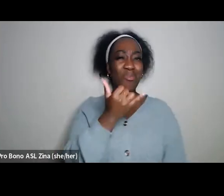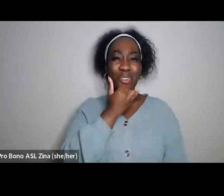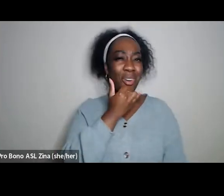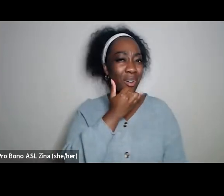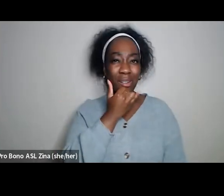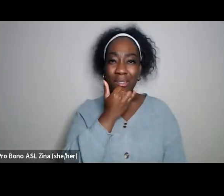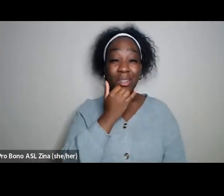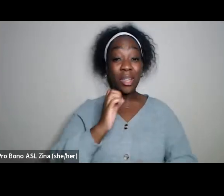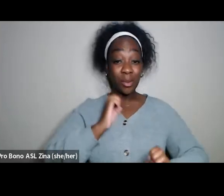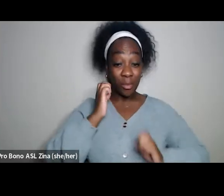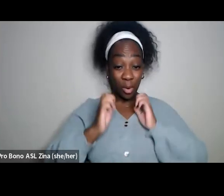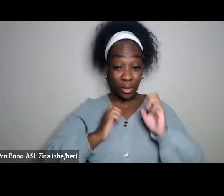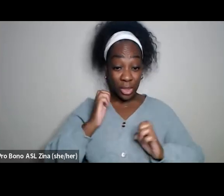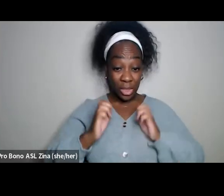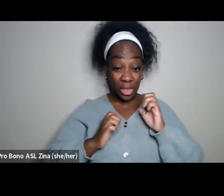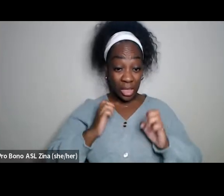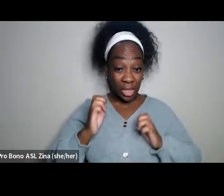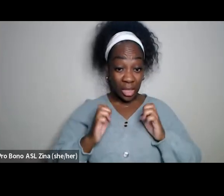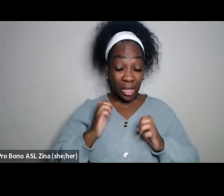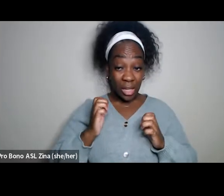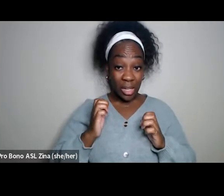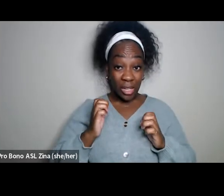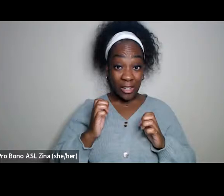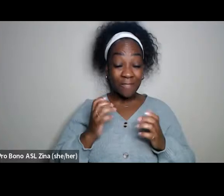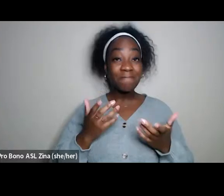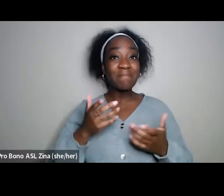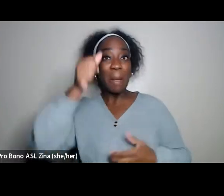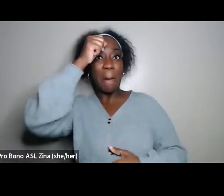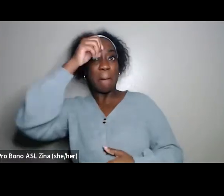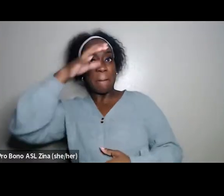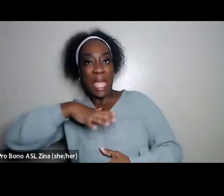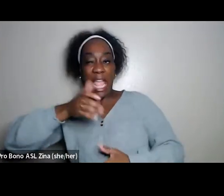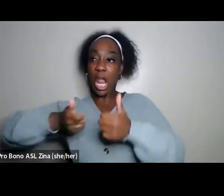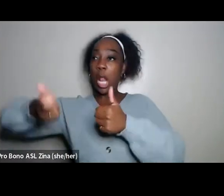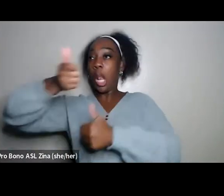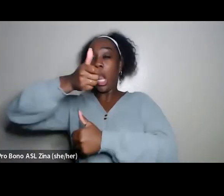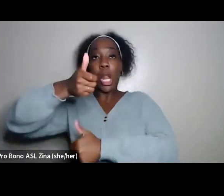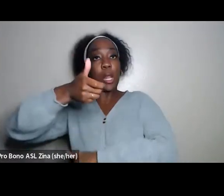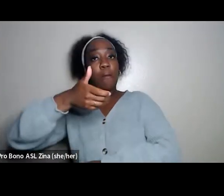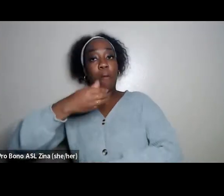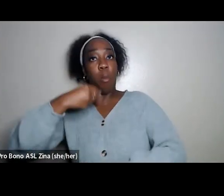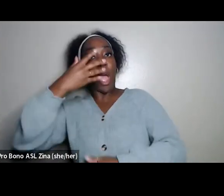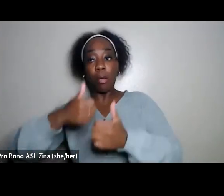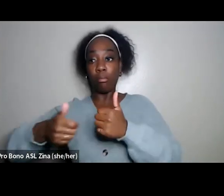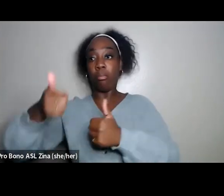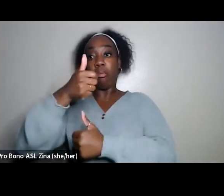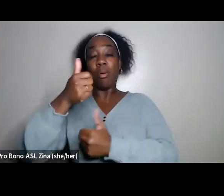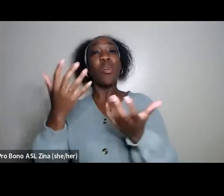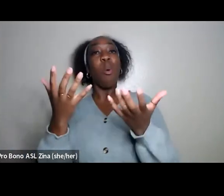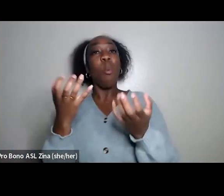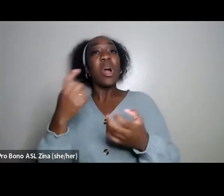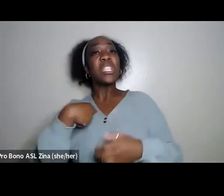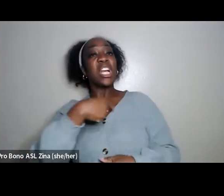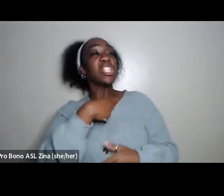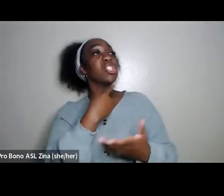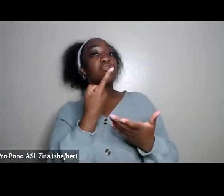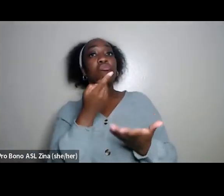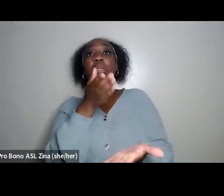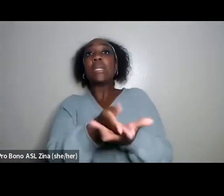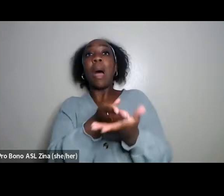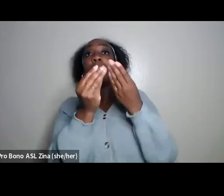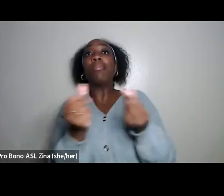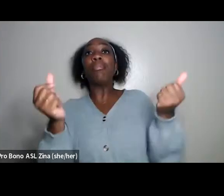is something that only patriarchy wants to stomp out because they want us to submit to patriarchy,